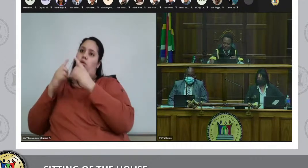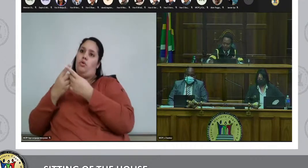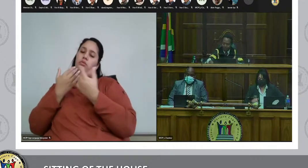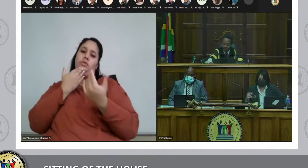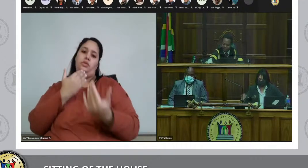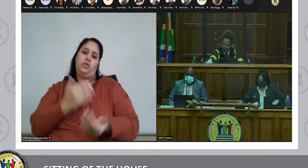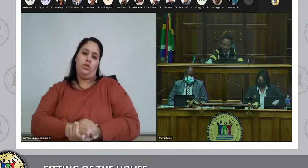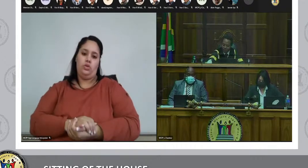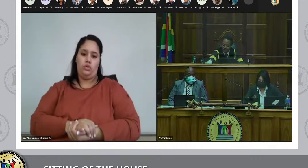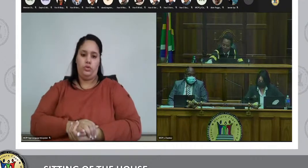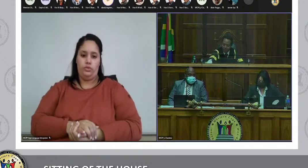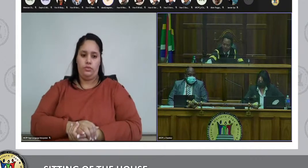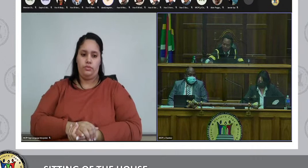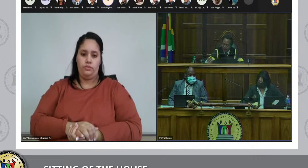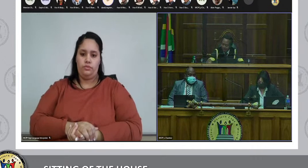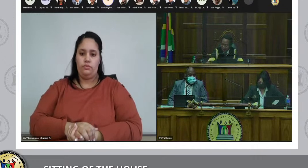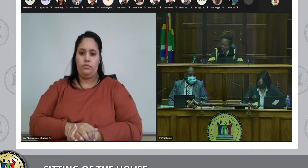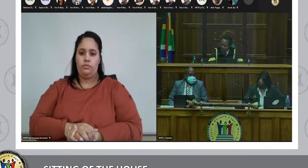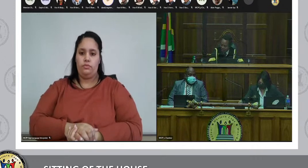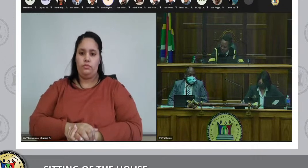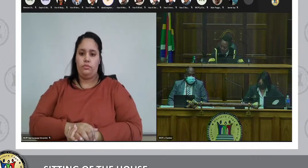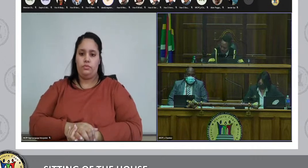Samlo.